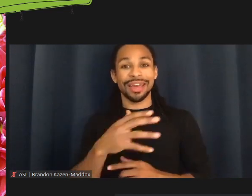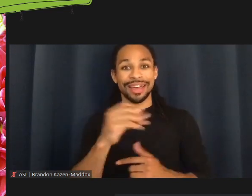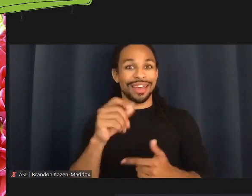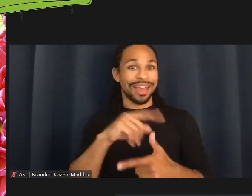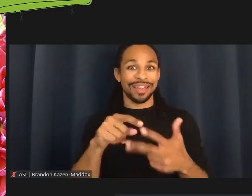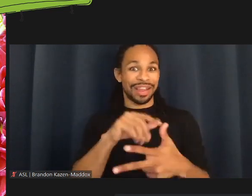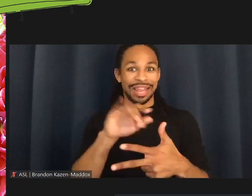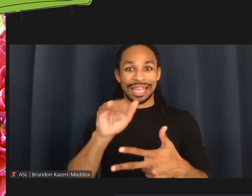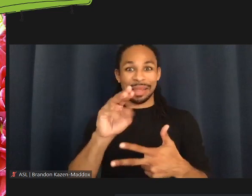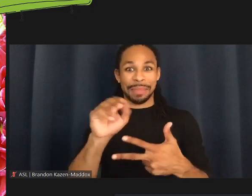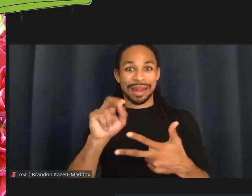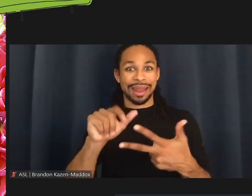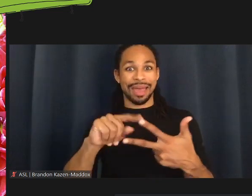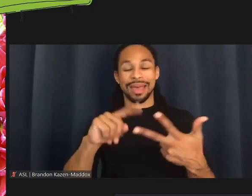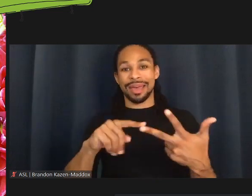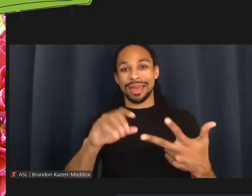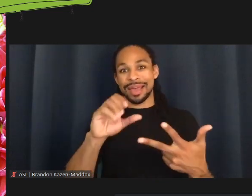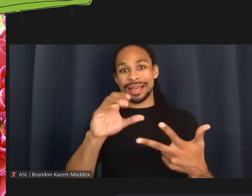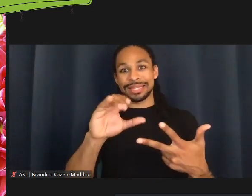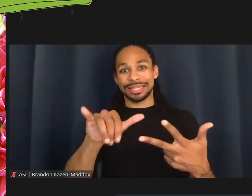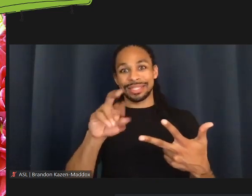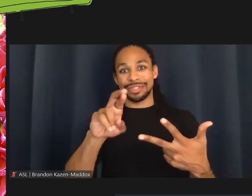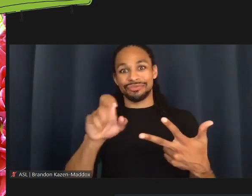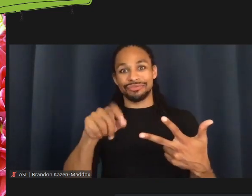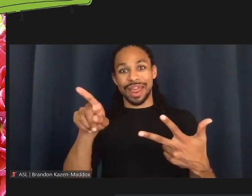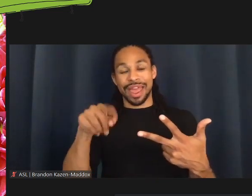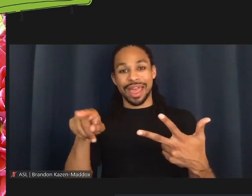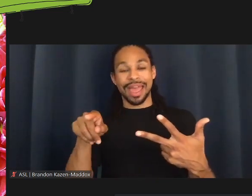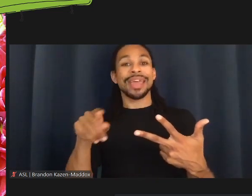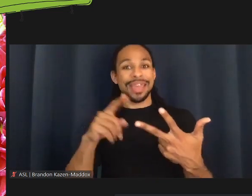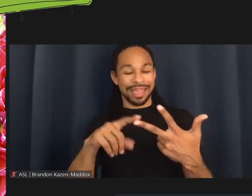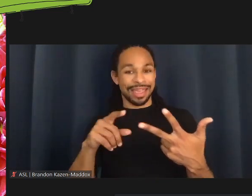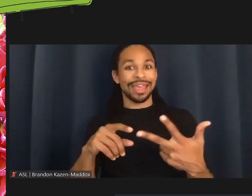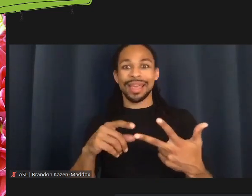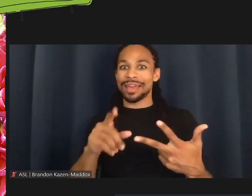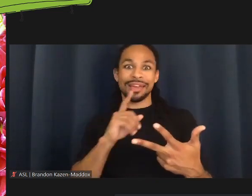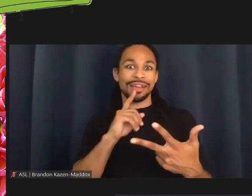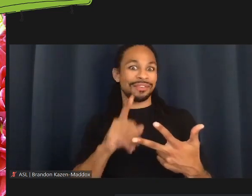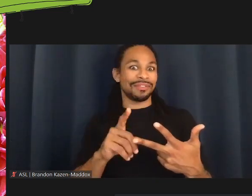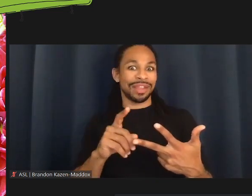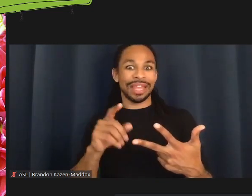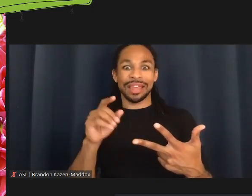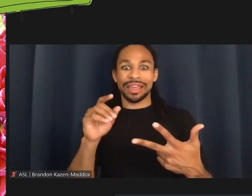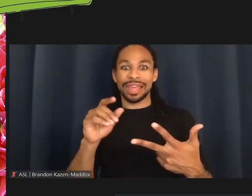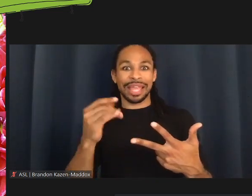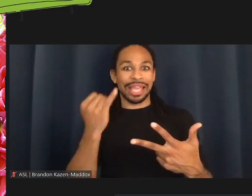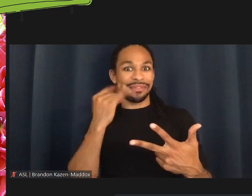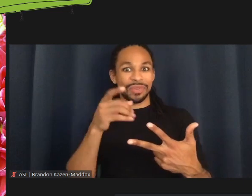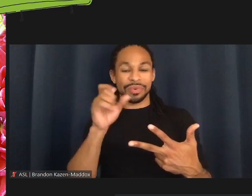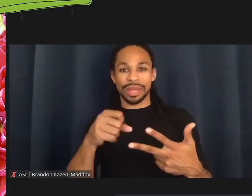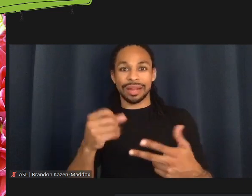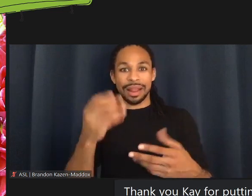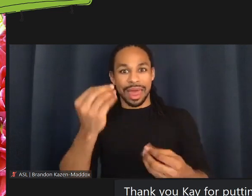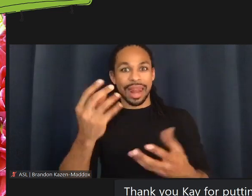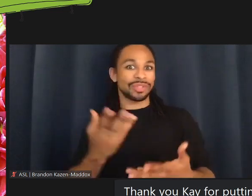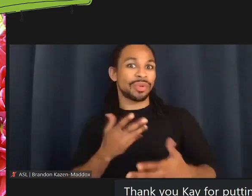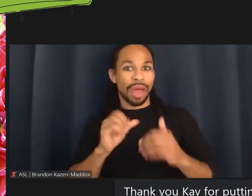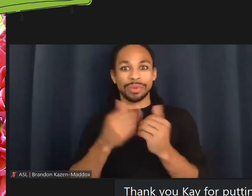me away. And Cyree, if you're still here, if you have time to put a link to buy your book in the